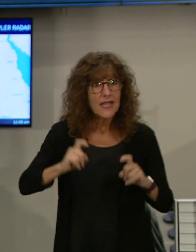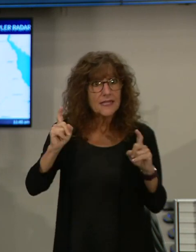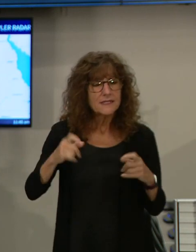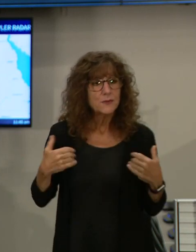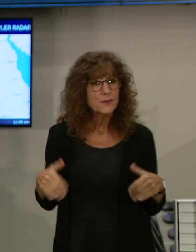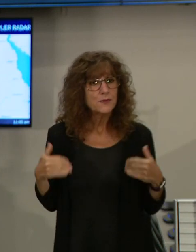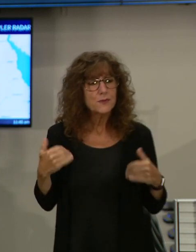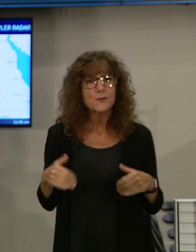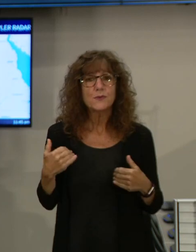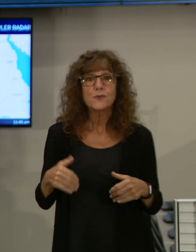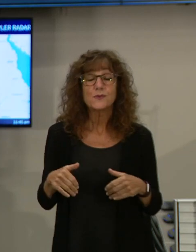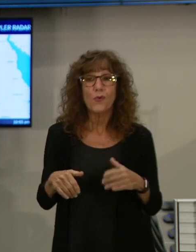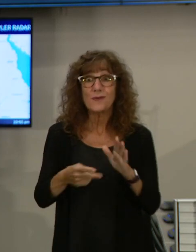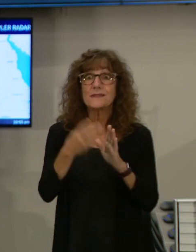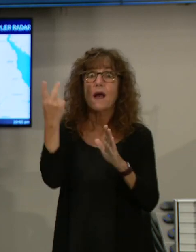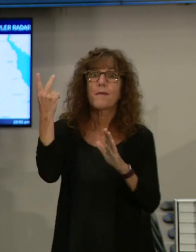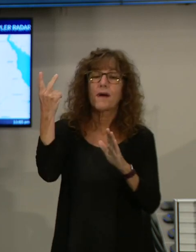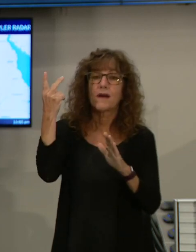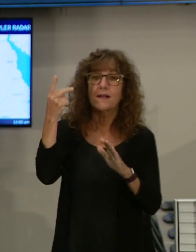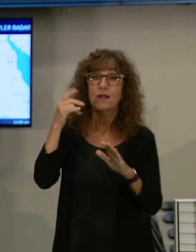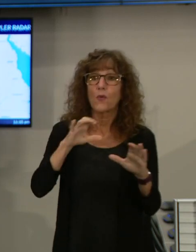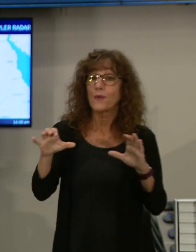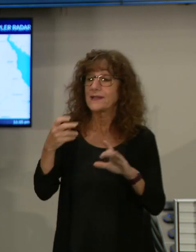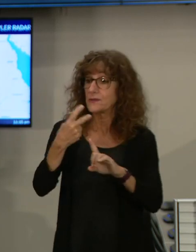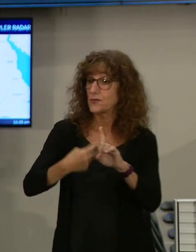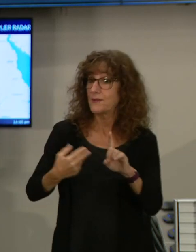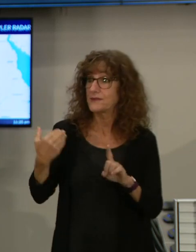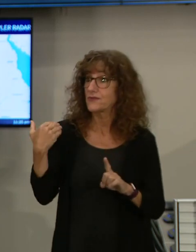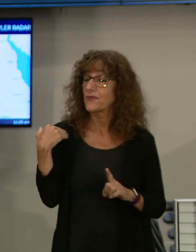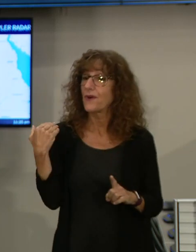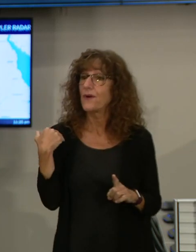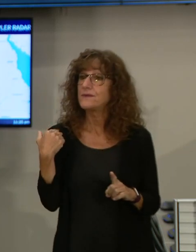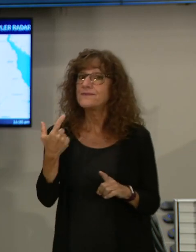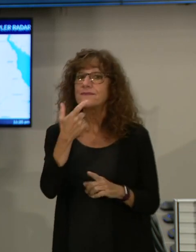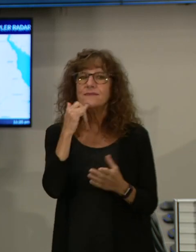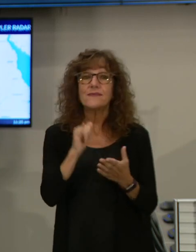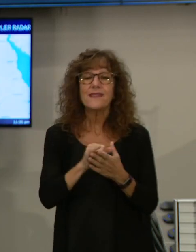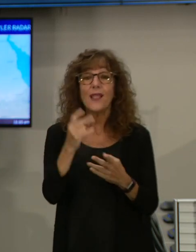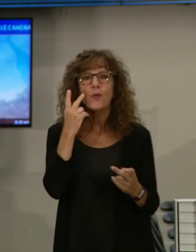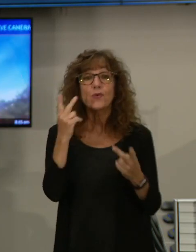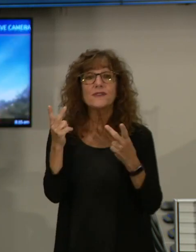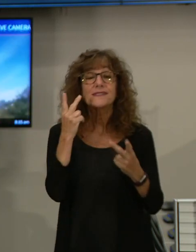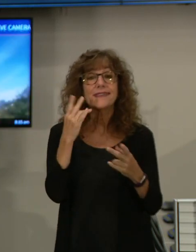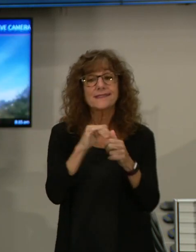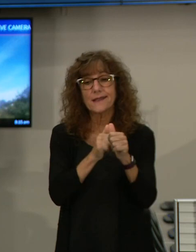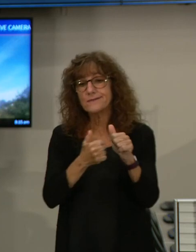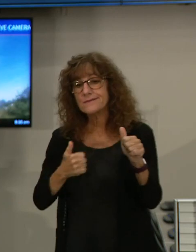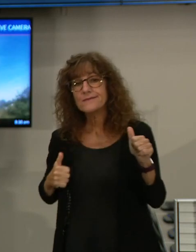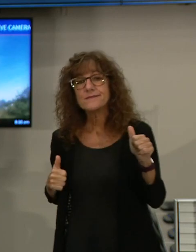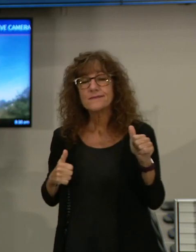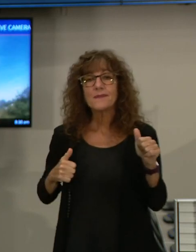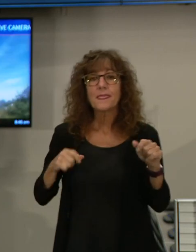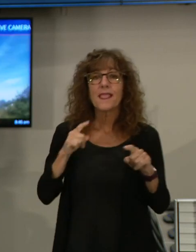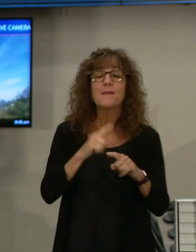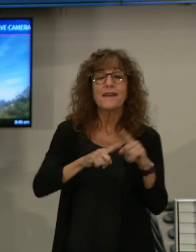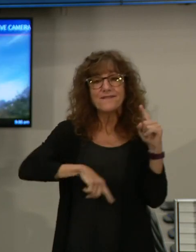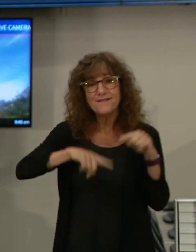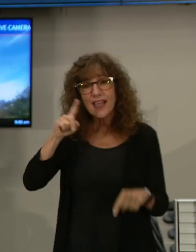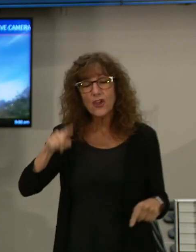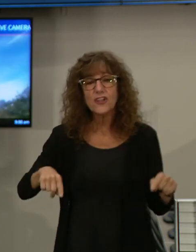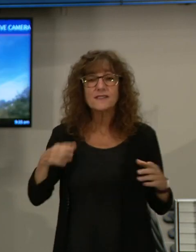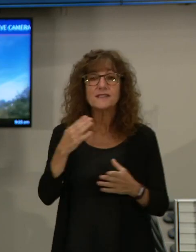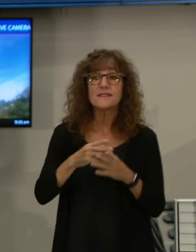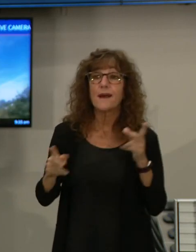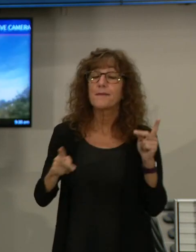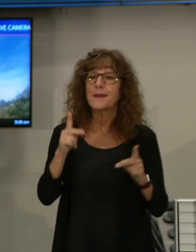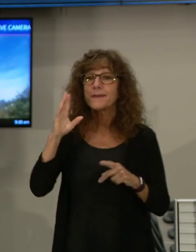as we were saying, it's more than double what we were doing 2 months ago. And because of that, we're seeing some backlogs, but it varies. I'm hearing some people